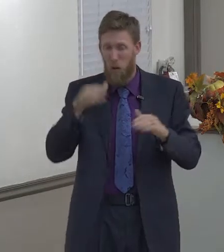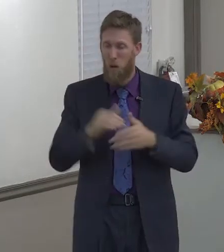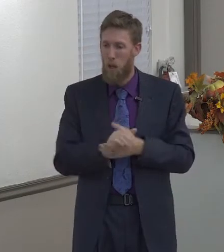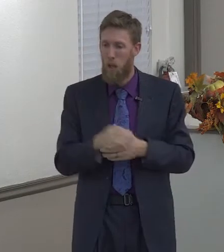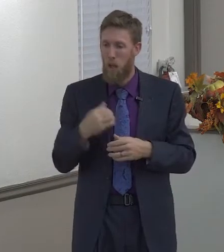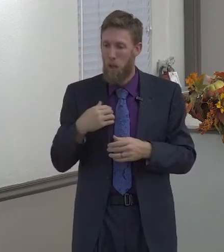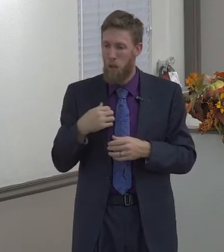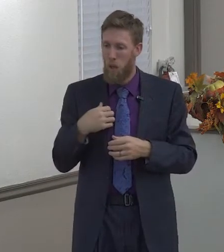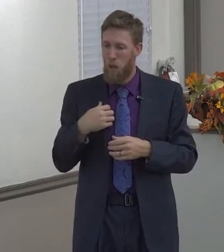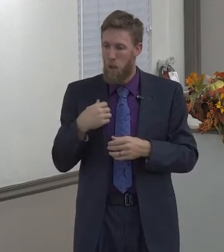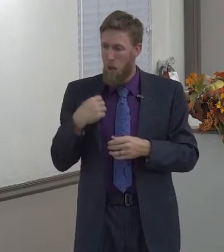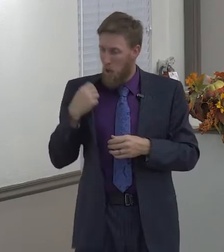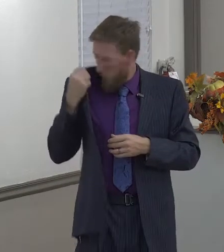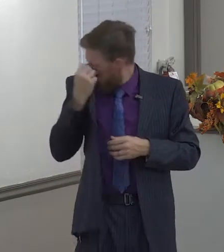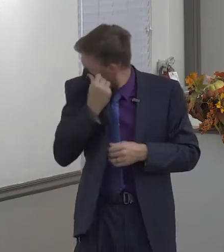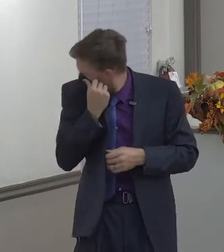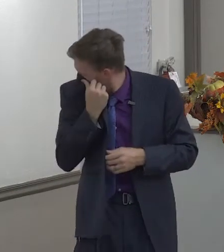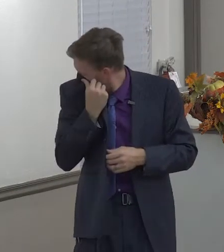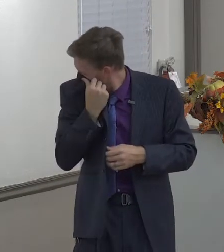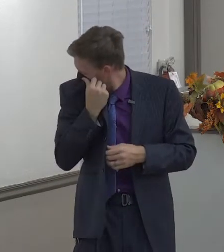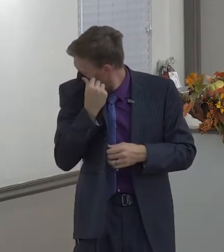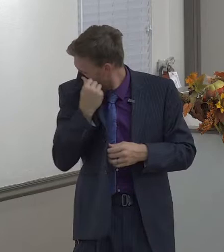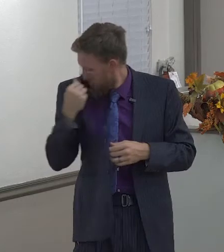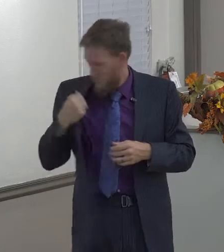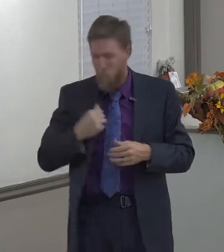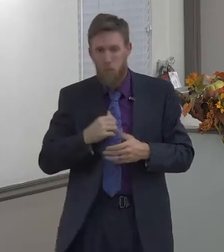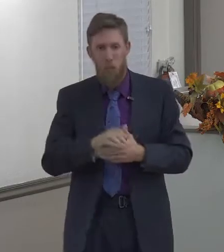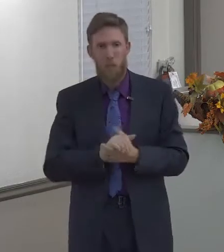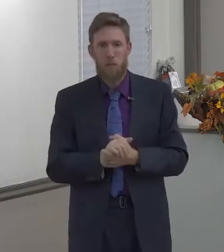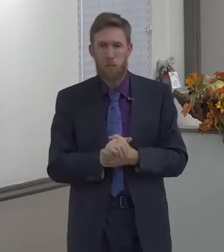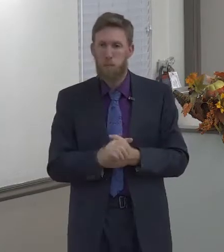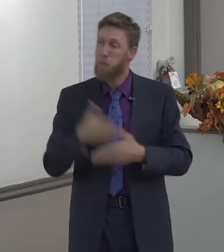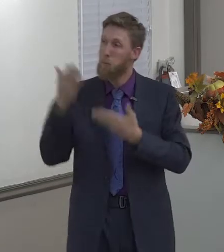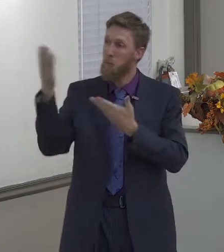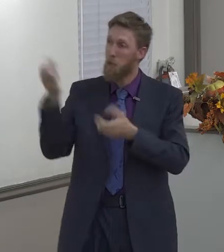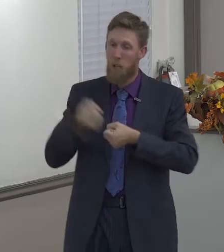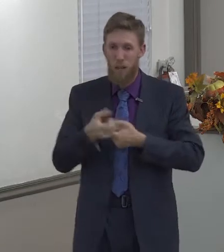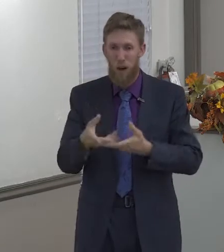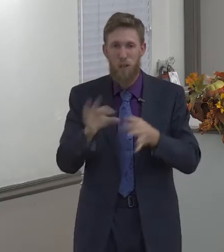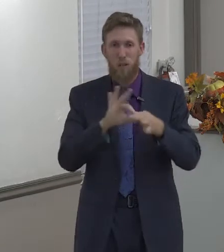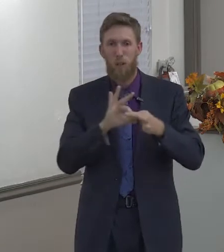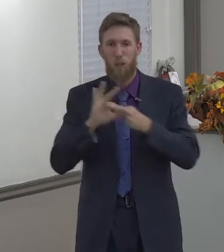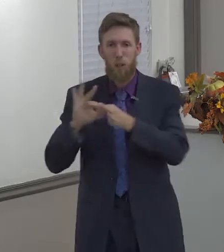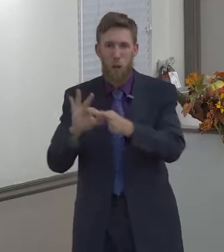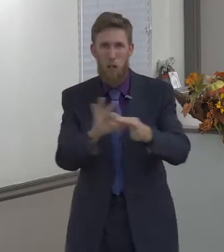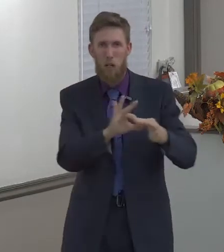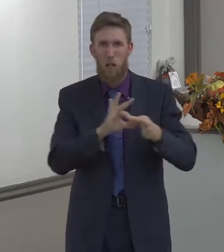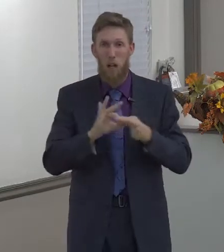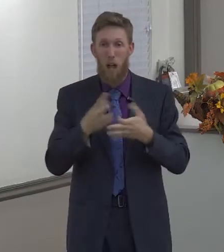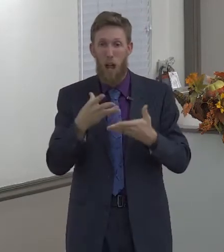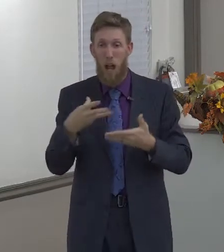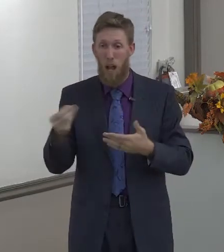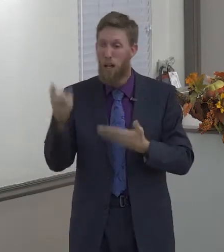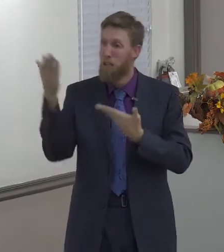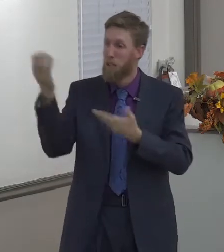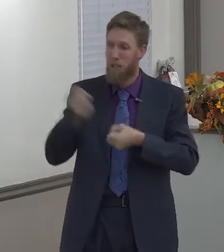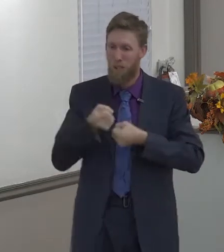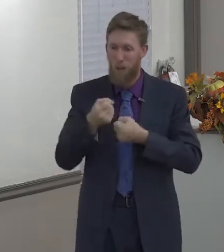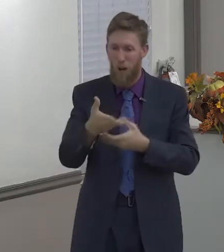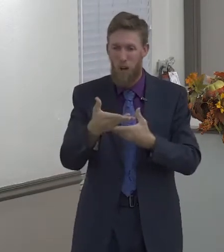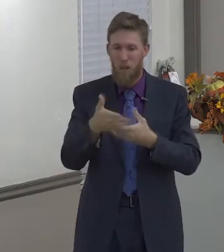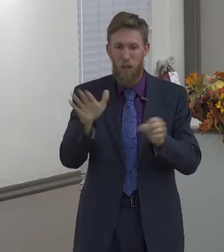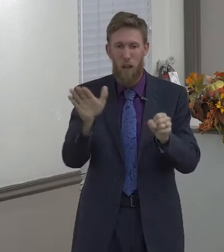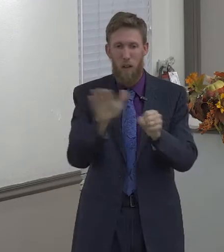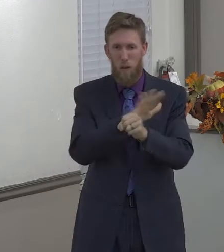picture. We'll see here in a little bit, he assigns each and every person a